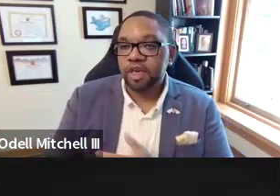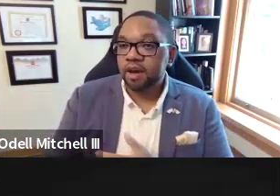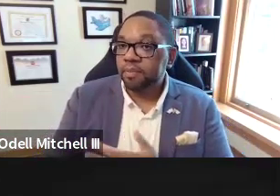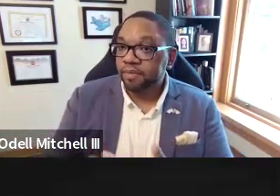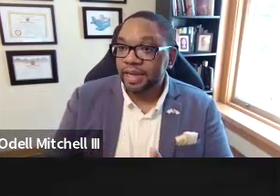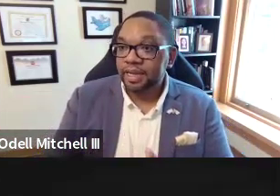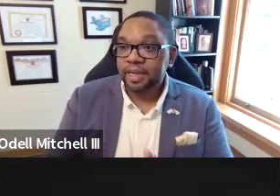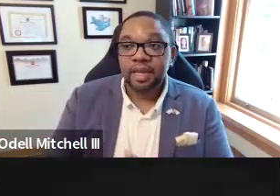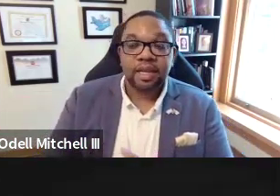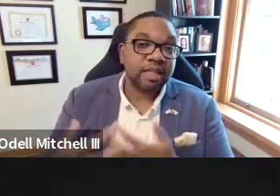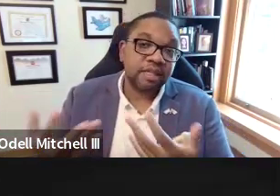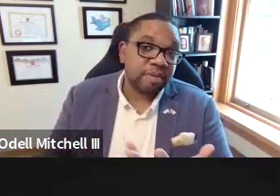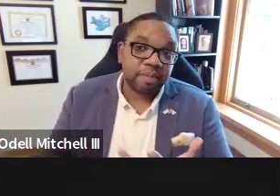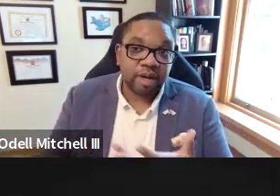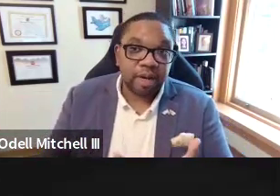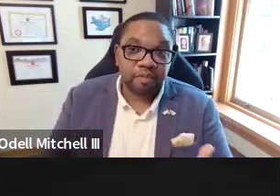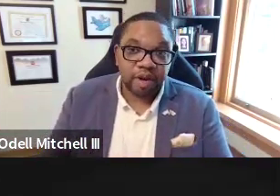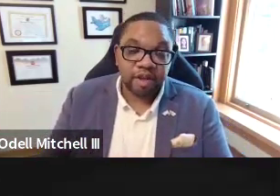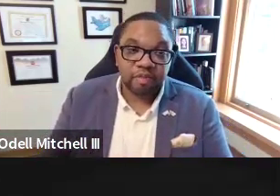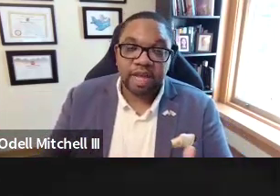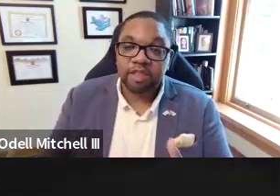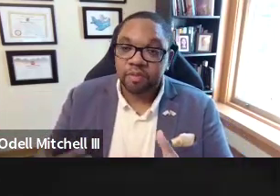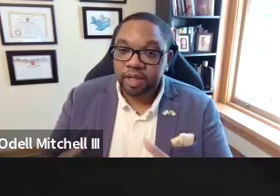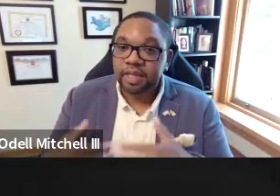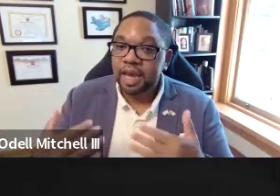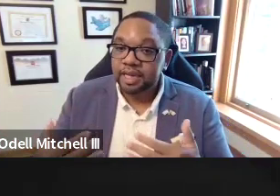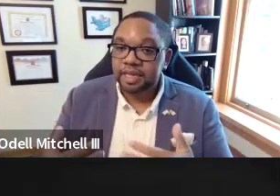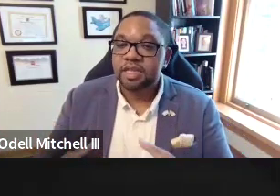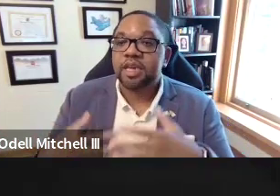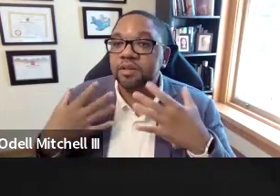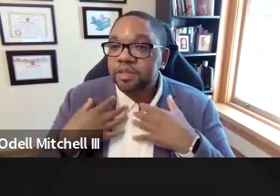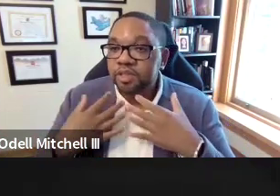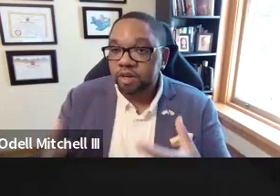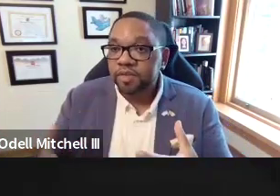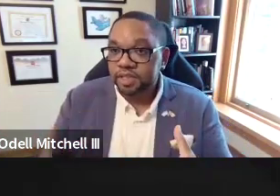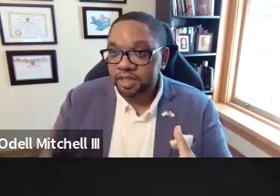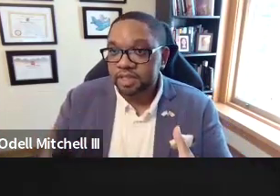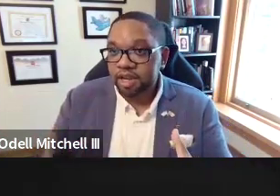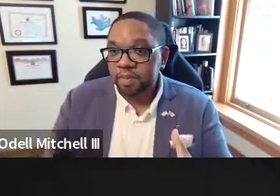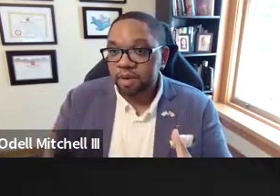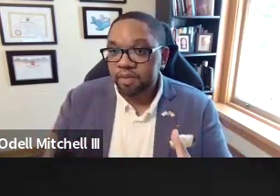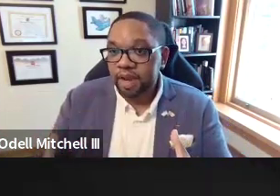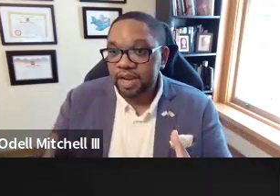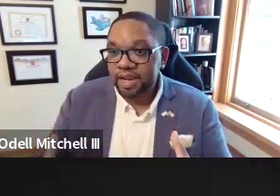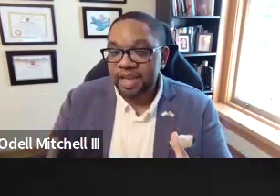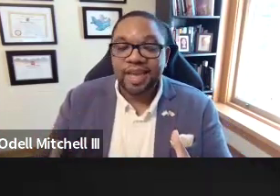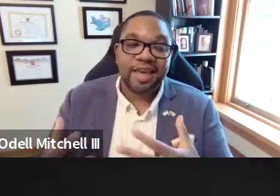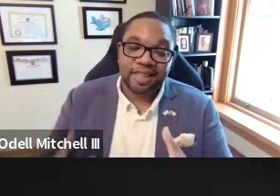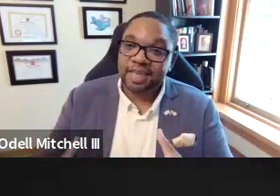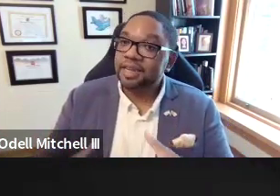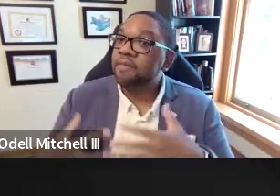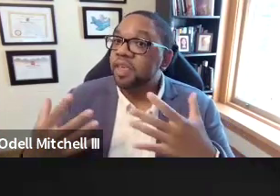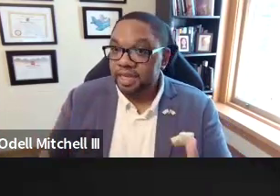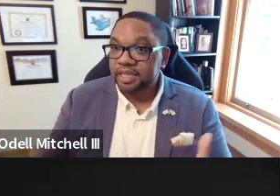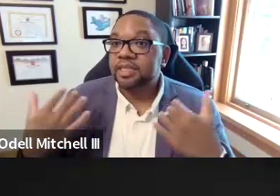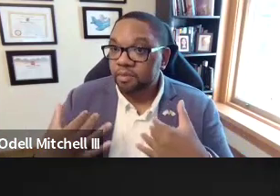services that are provided. Now this can be broken up in various ways, but really the idea is here's the services that are being provided, and